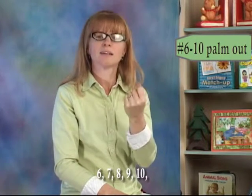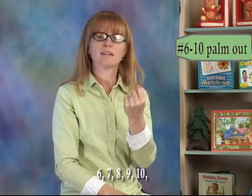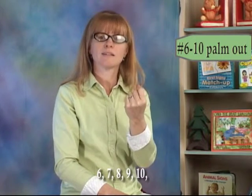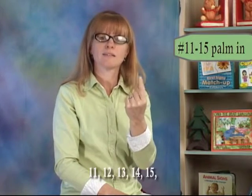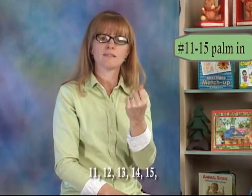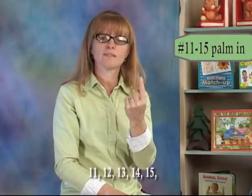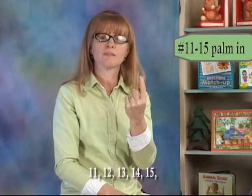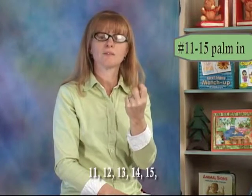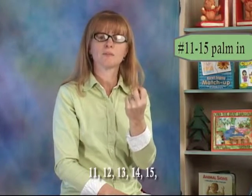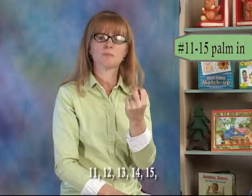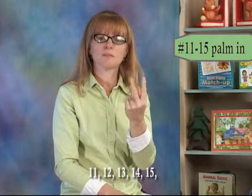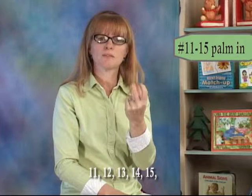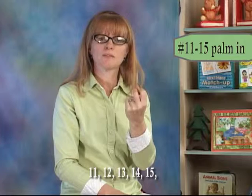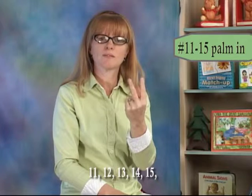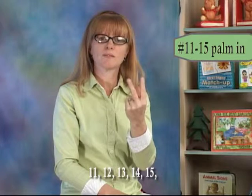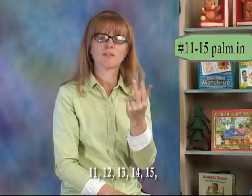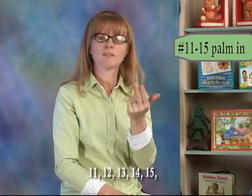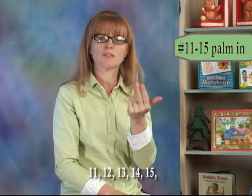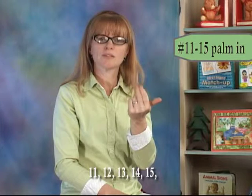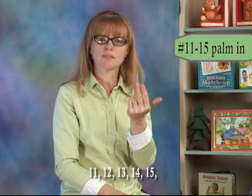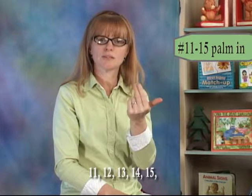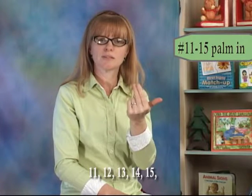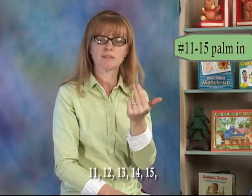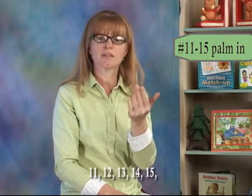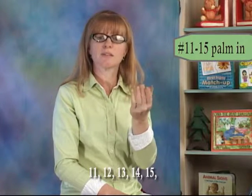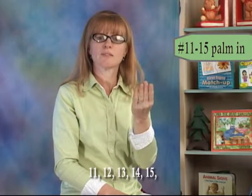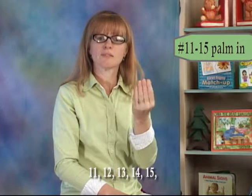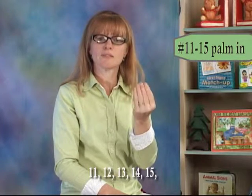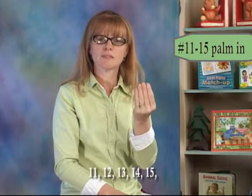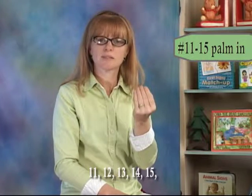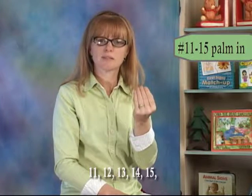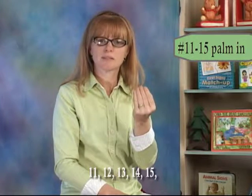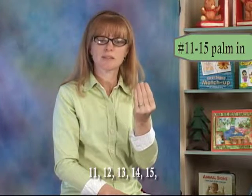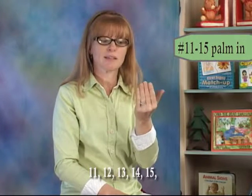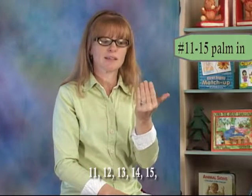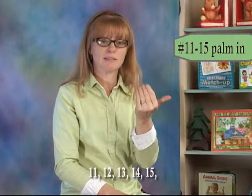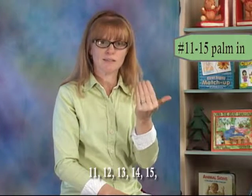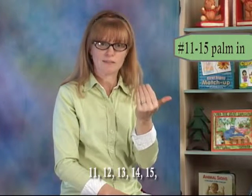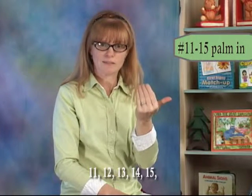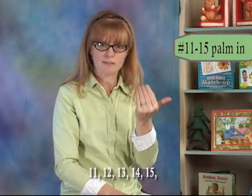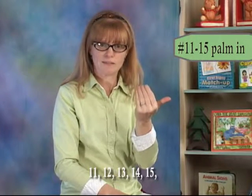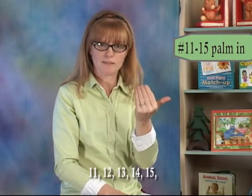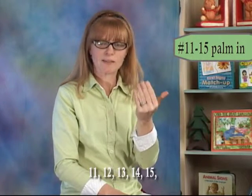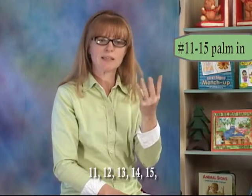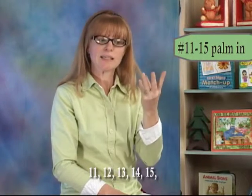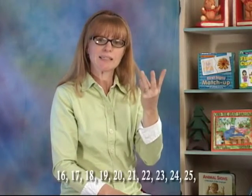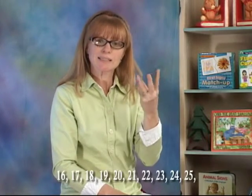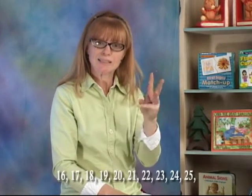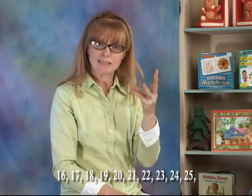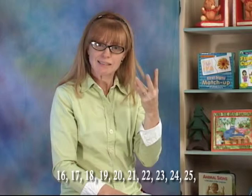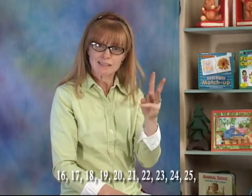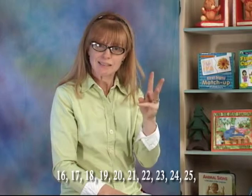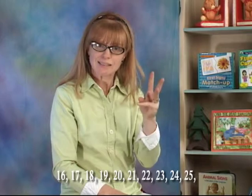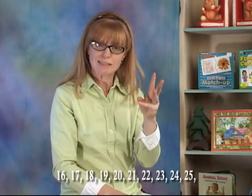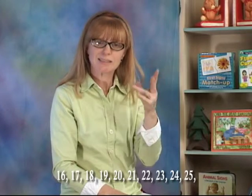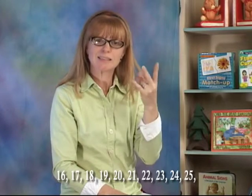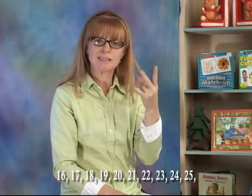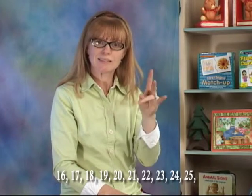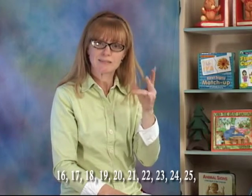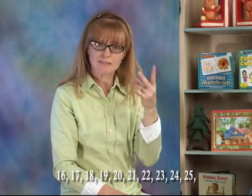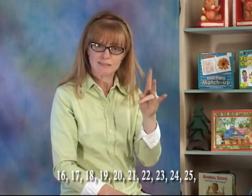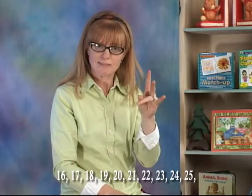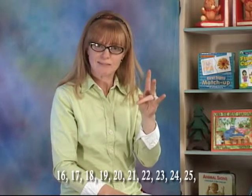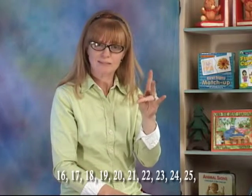10, 11, 12, 13, 14, 15,